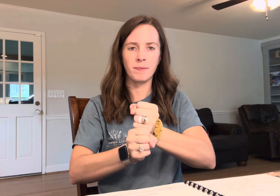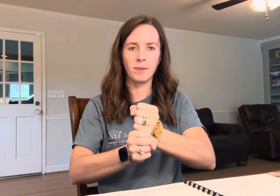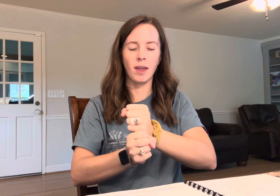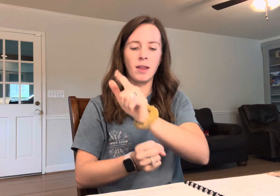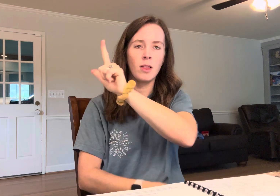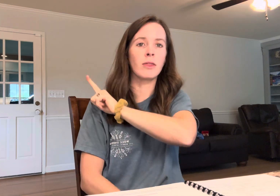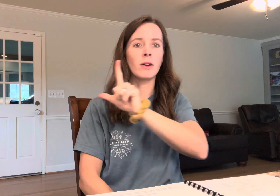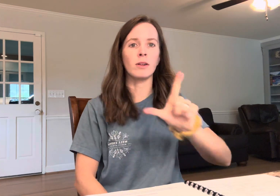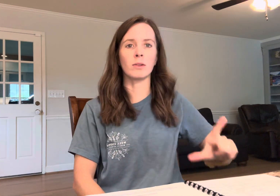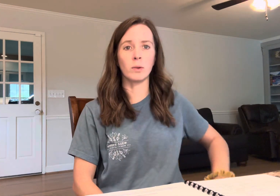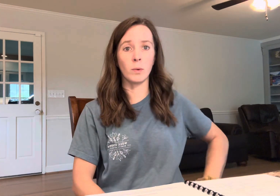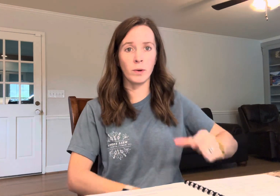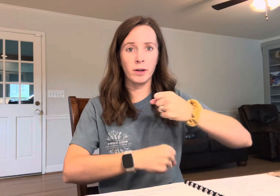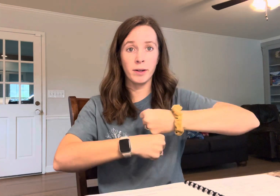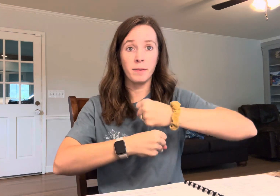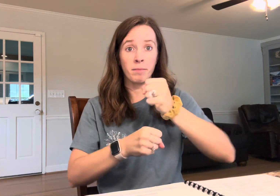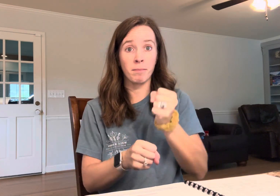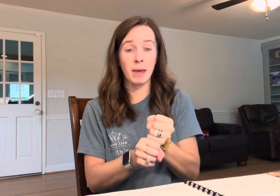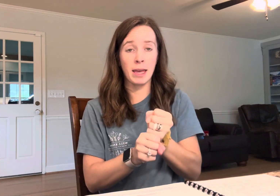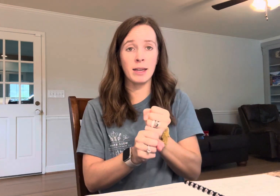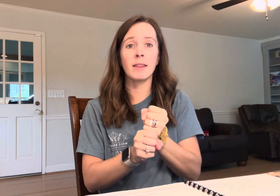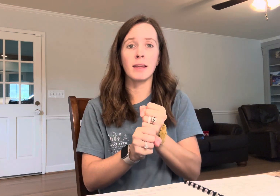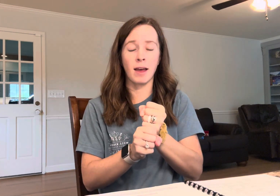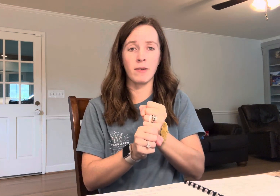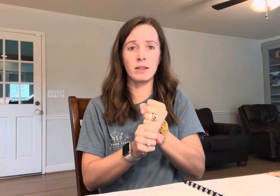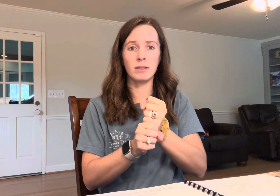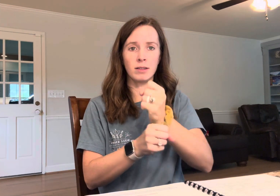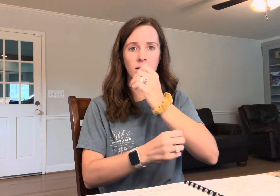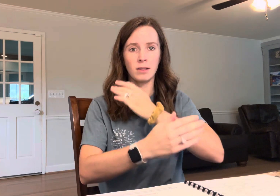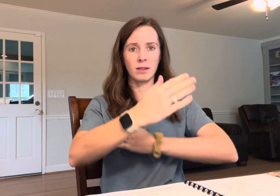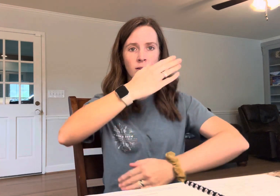Okay, the Lord made the heavens